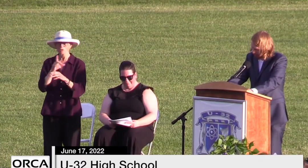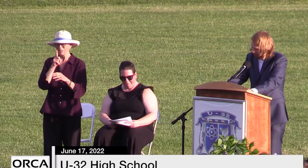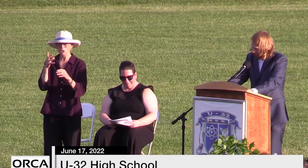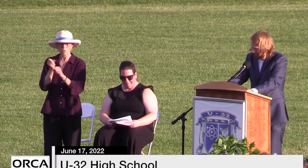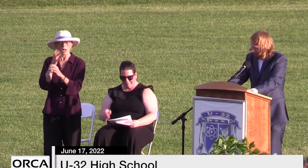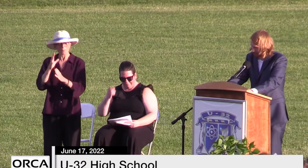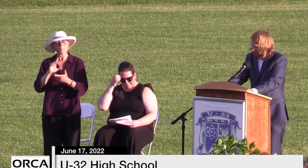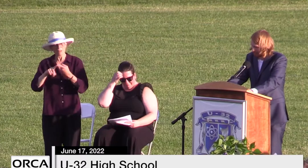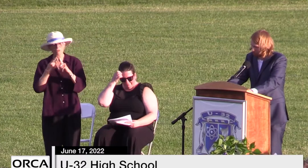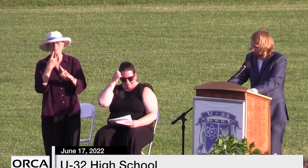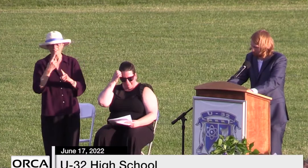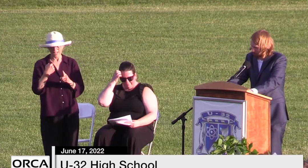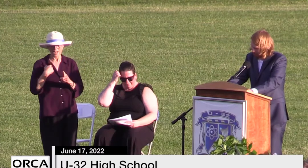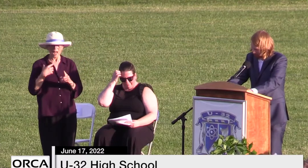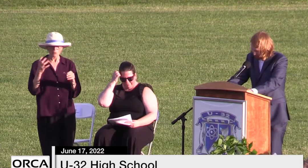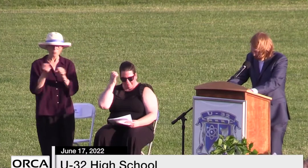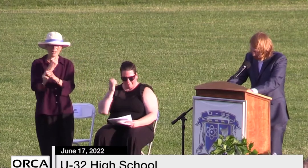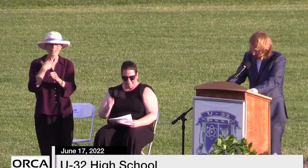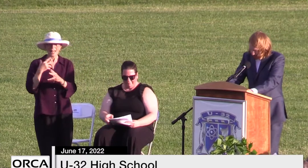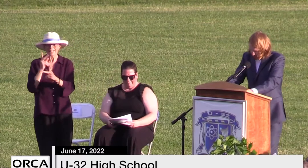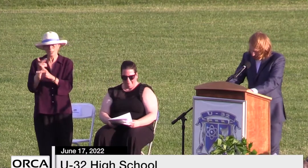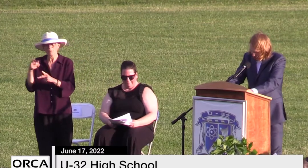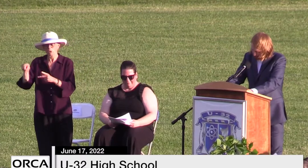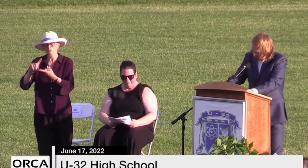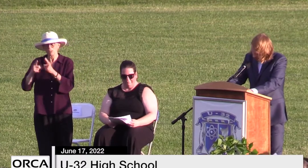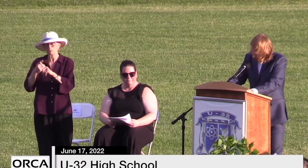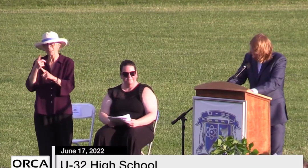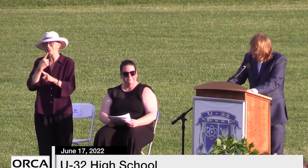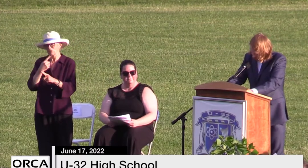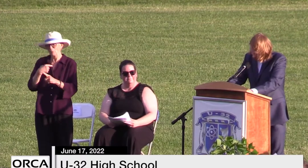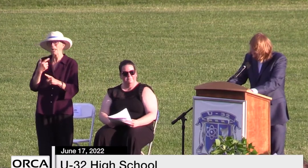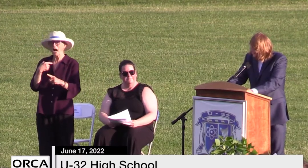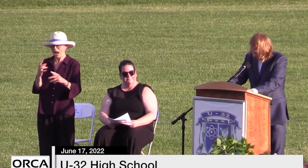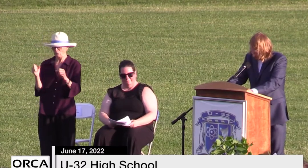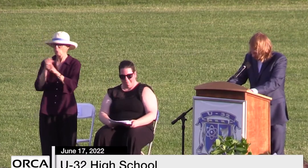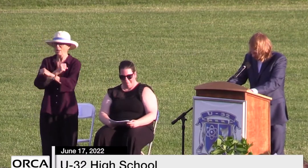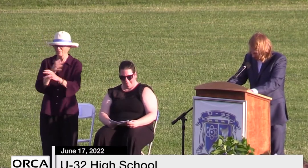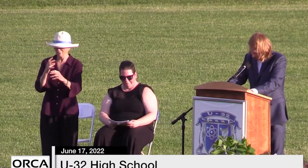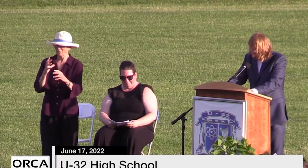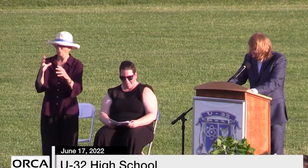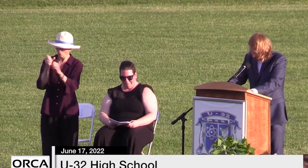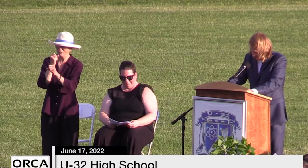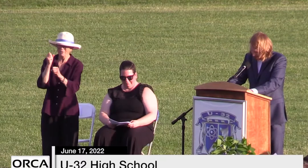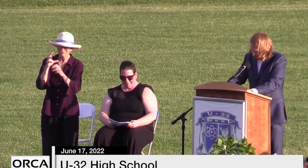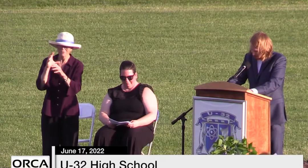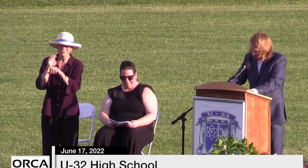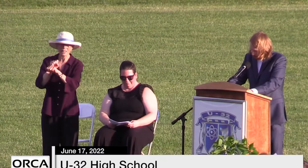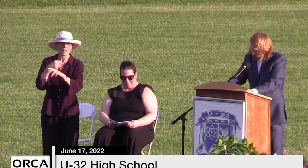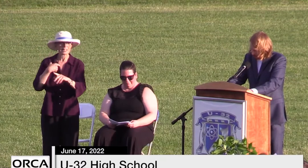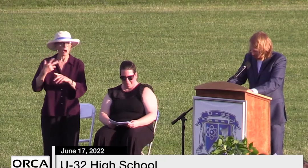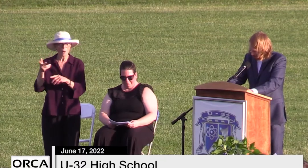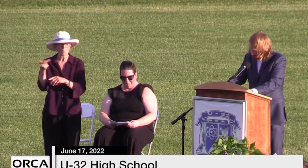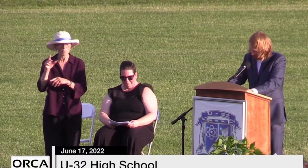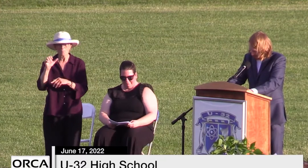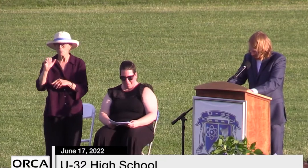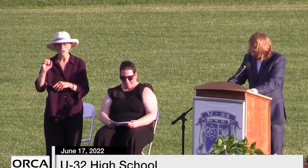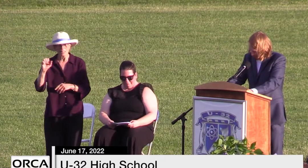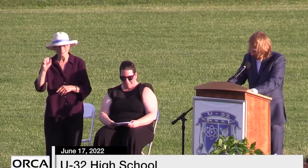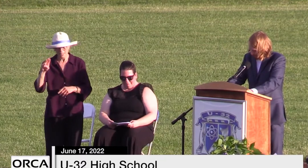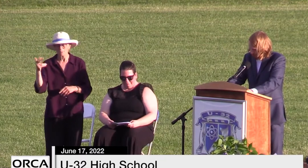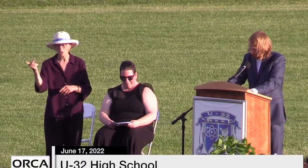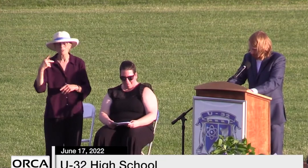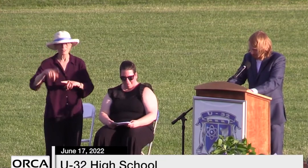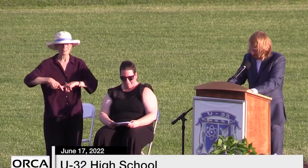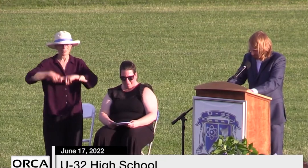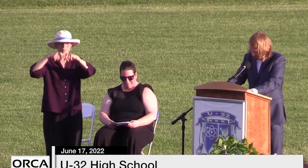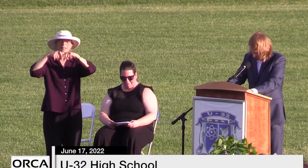say I won, and I kept those friends, Sam and I were suspended for a day. Now, my mother would not condone